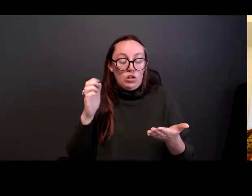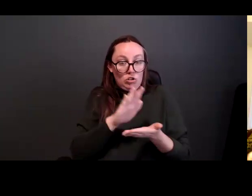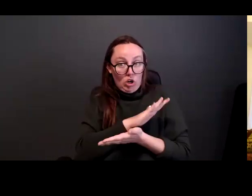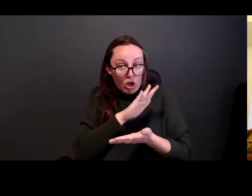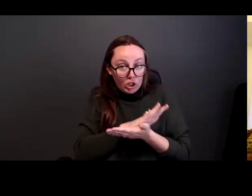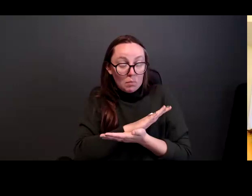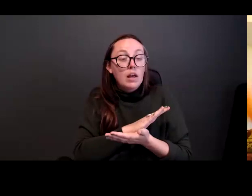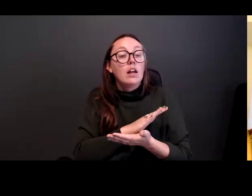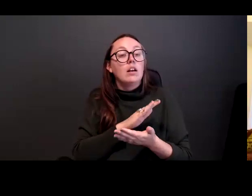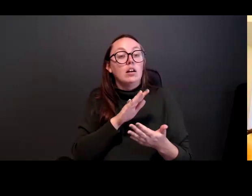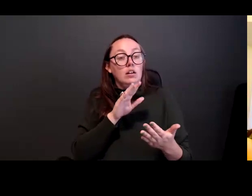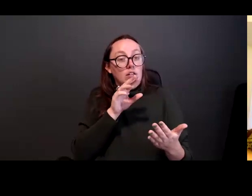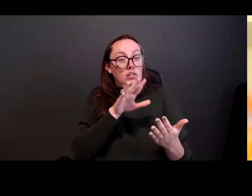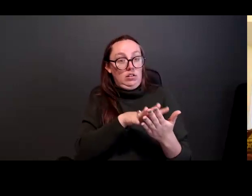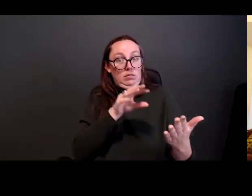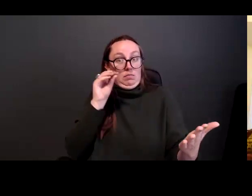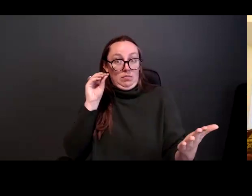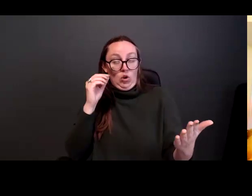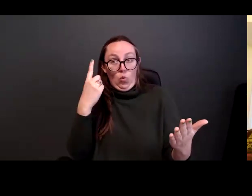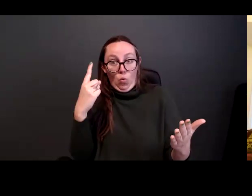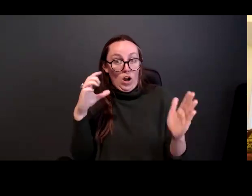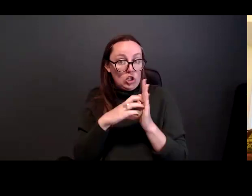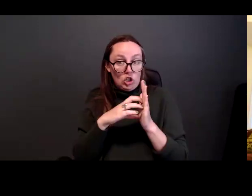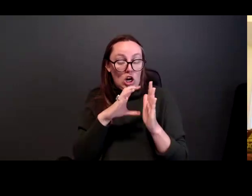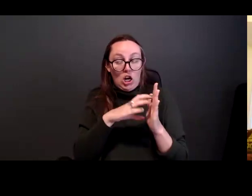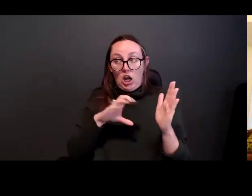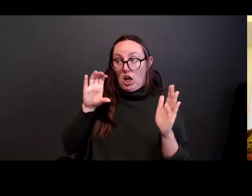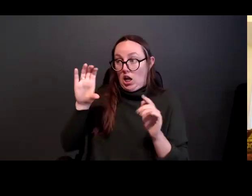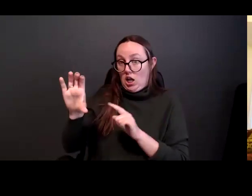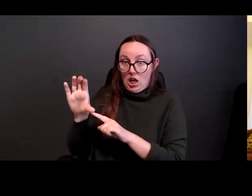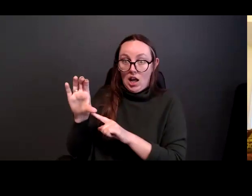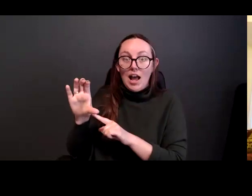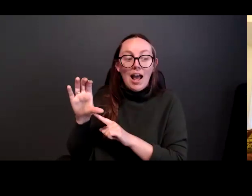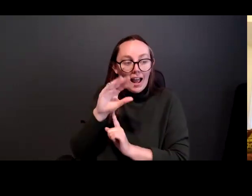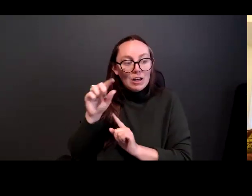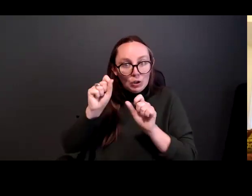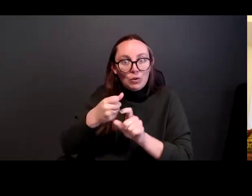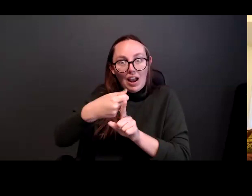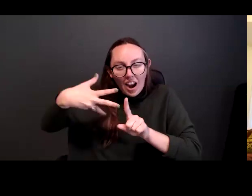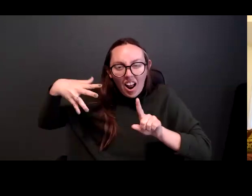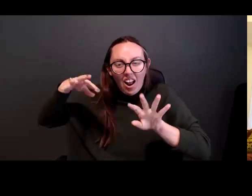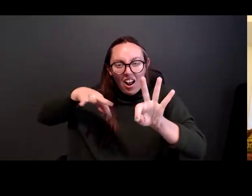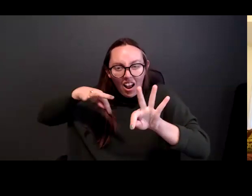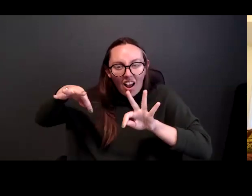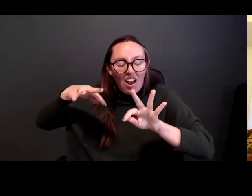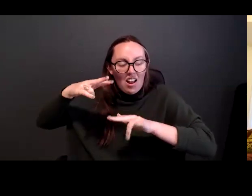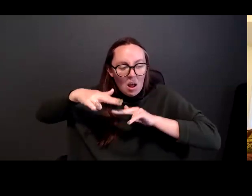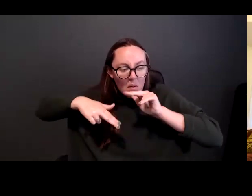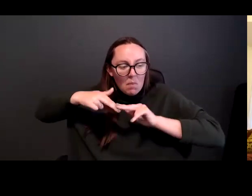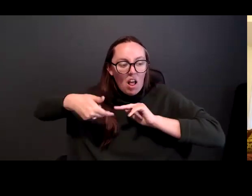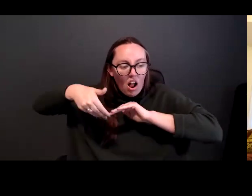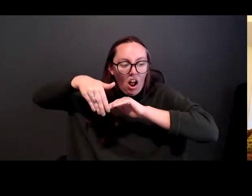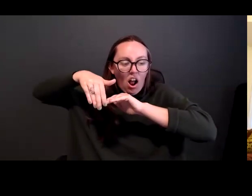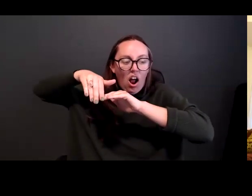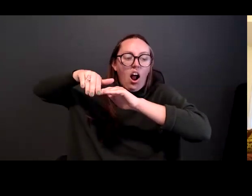like I had the list of monologues, so I pulled 5 monologues, if you will, that you can continue to build on. That's a technique you can use